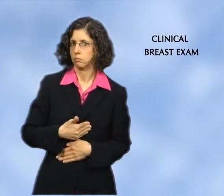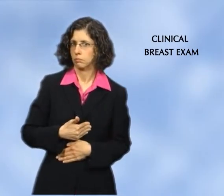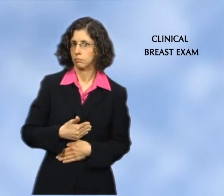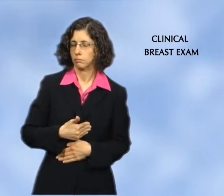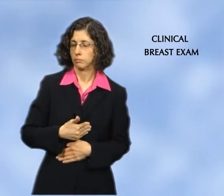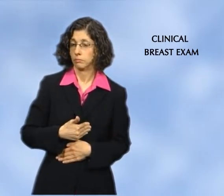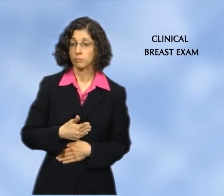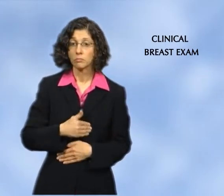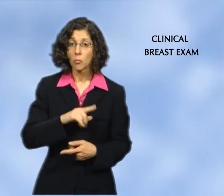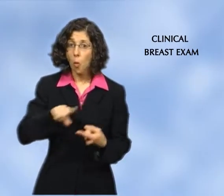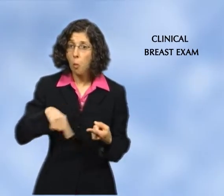every year.